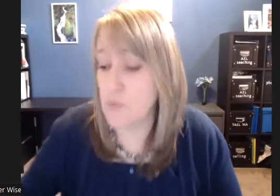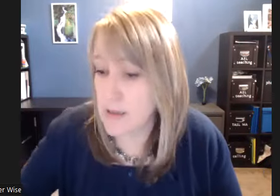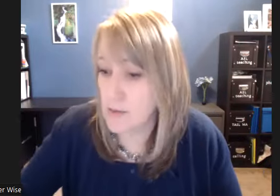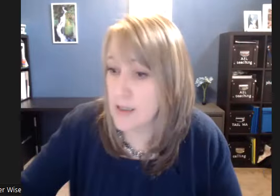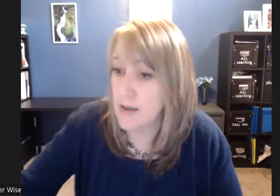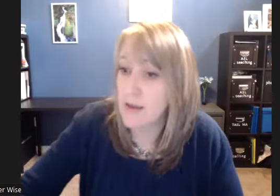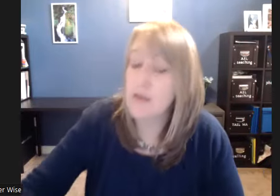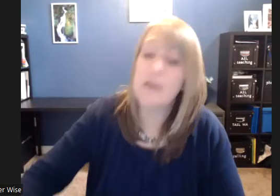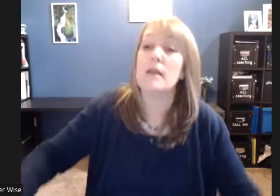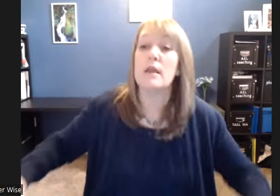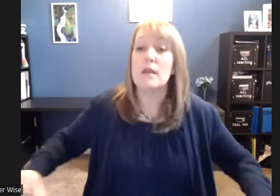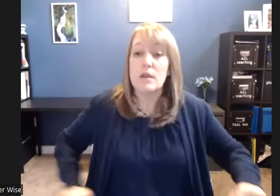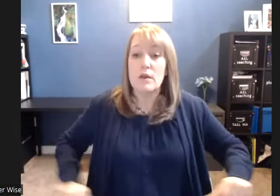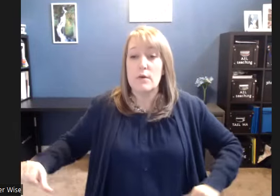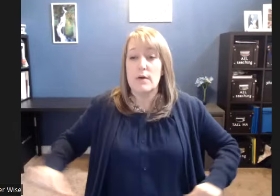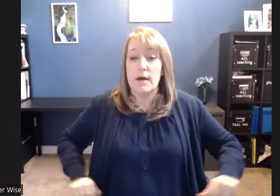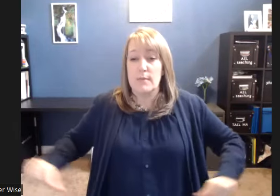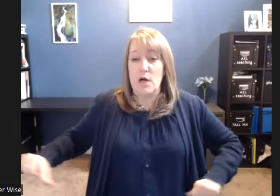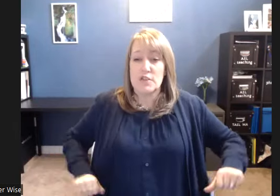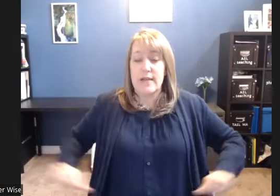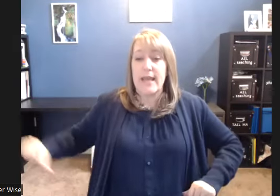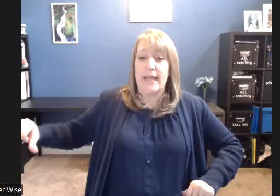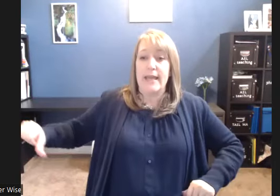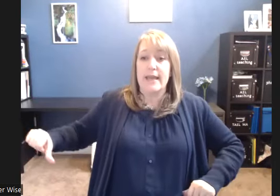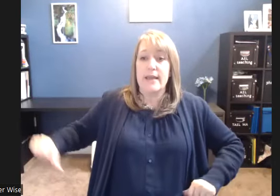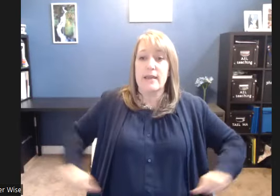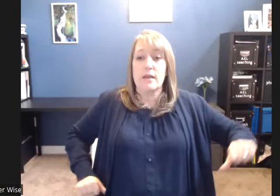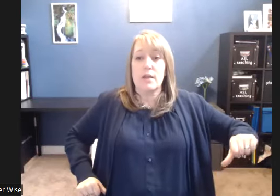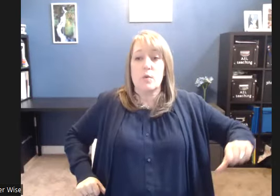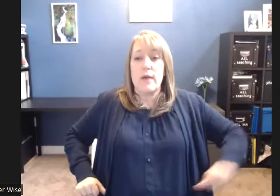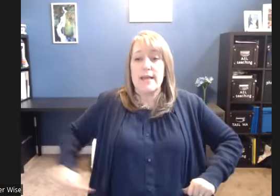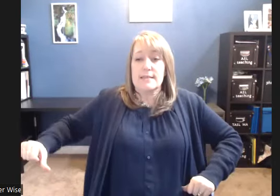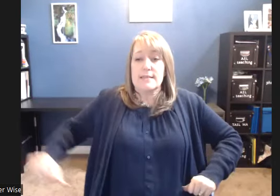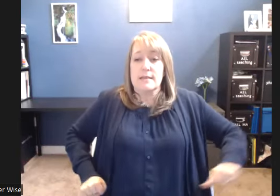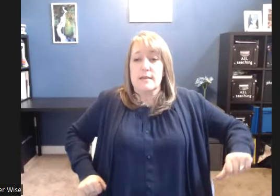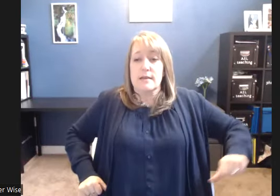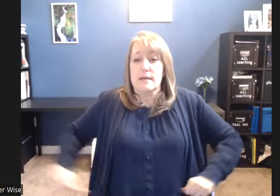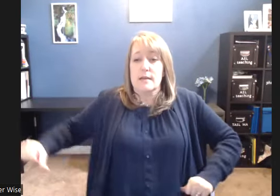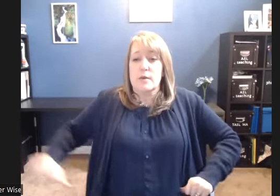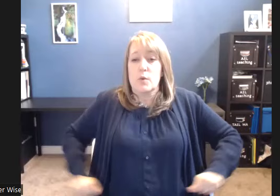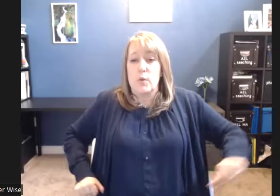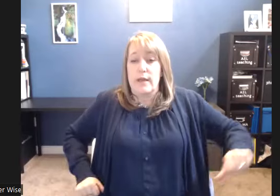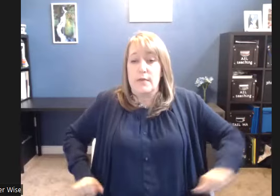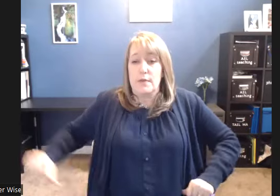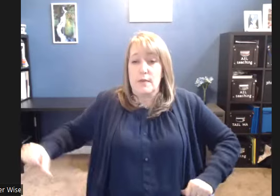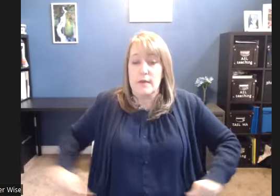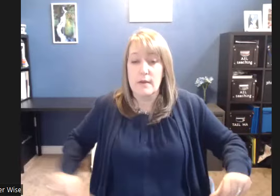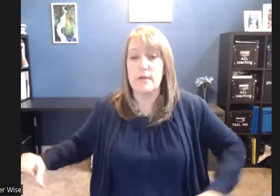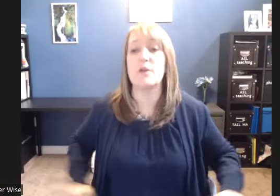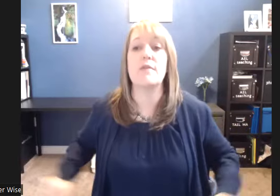back a little bit. You alternate hitting your waist with your